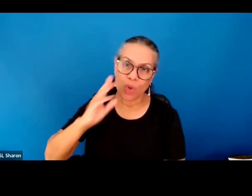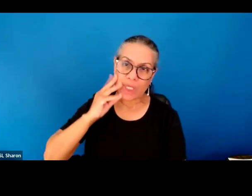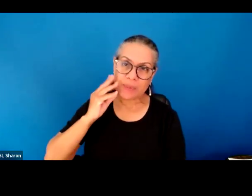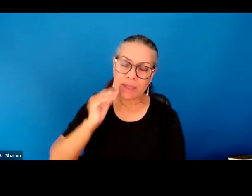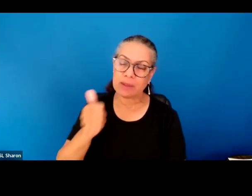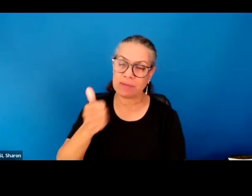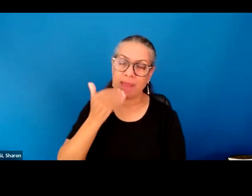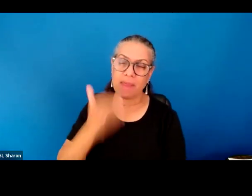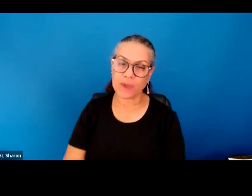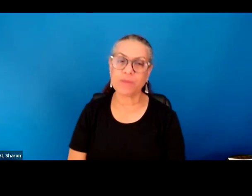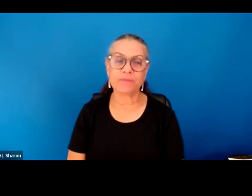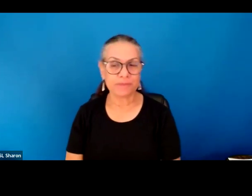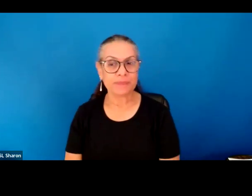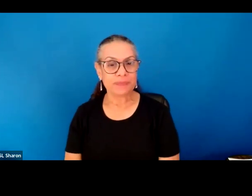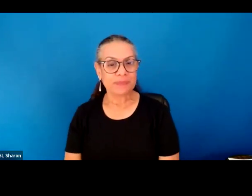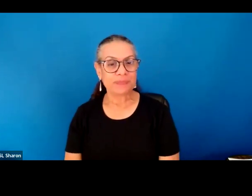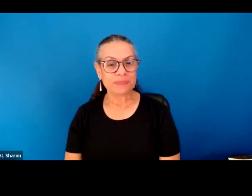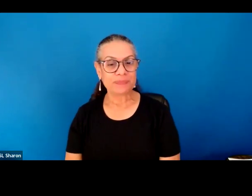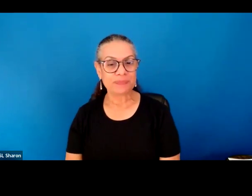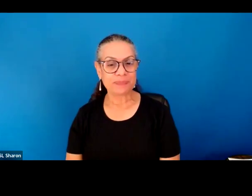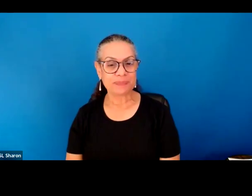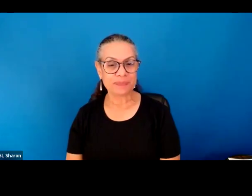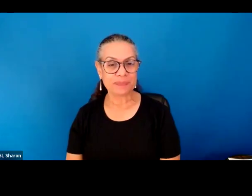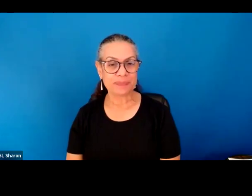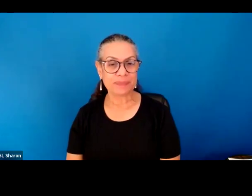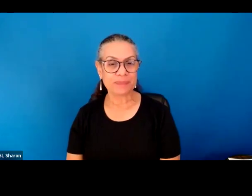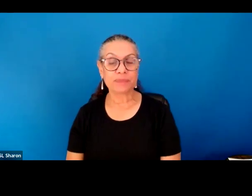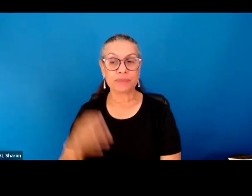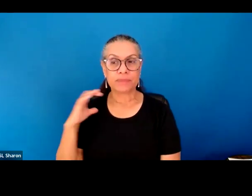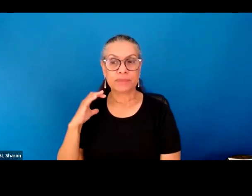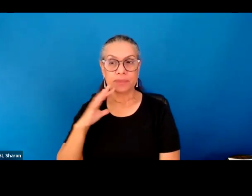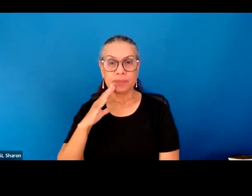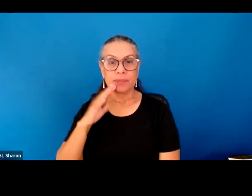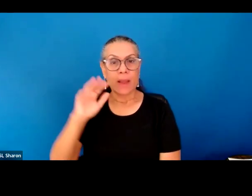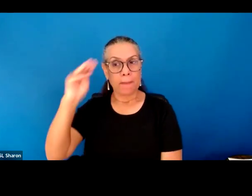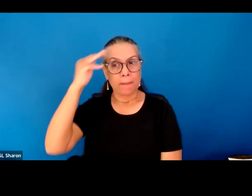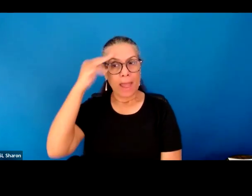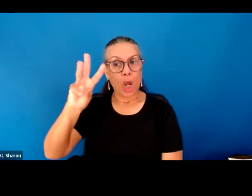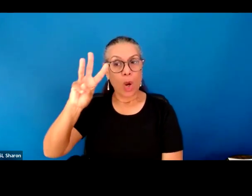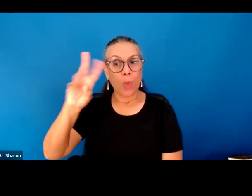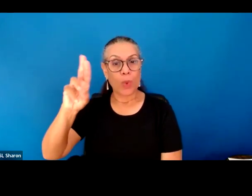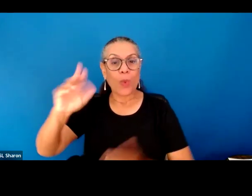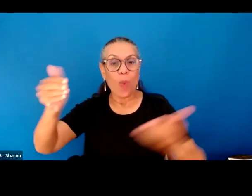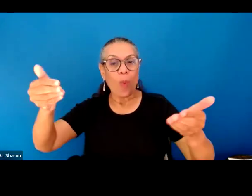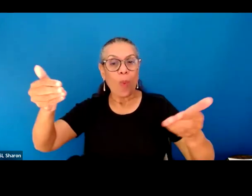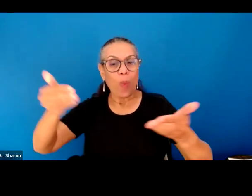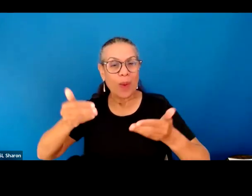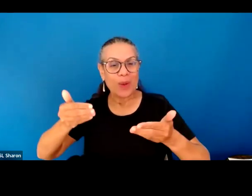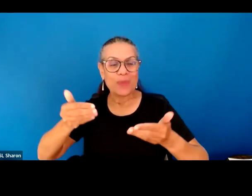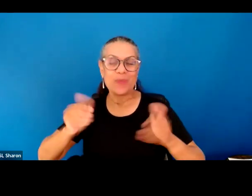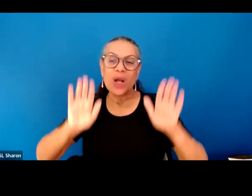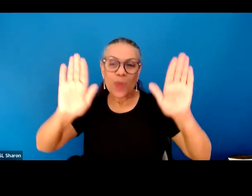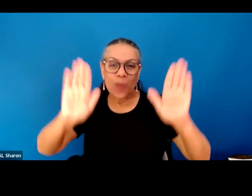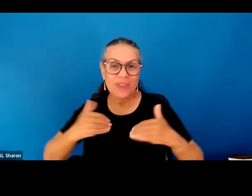you. Great. We are joined tonight by Mayor Wu. Welcome, Mayor. It's wonderful to have